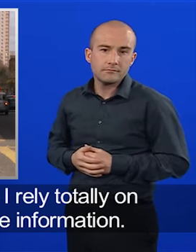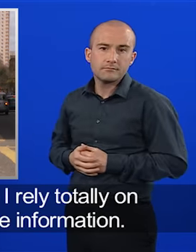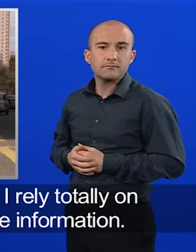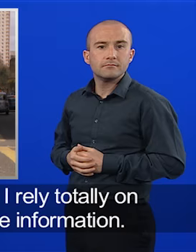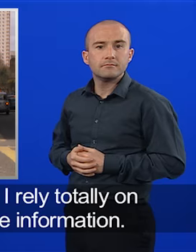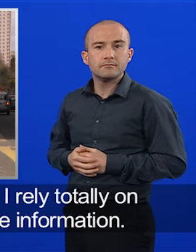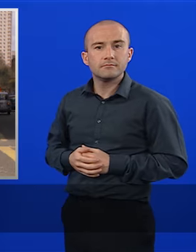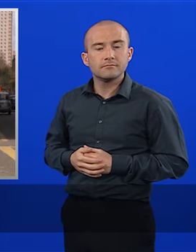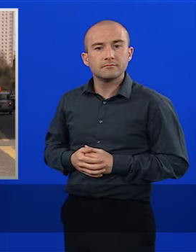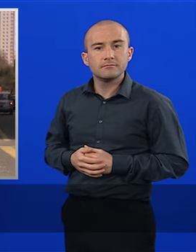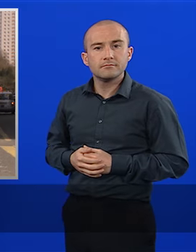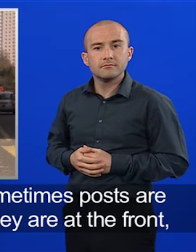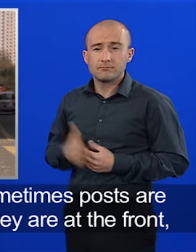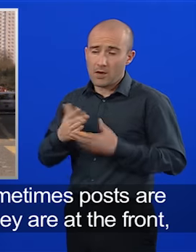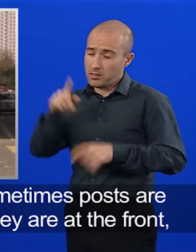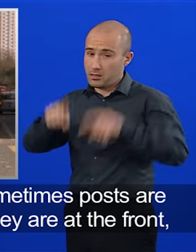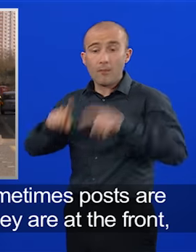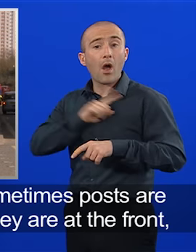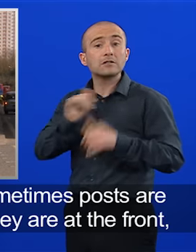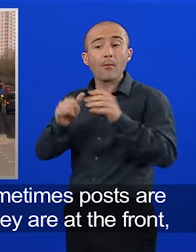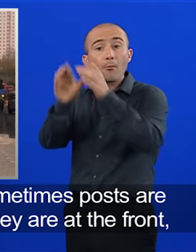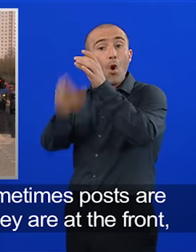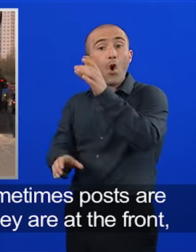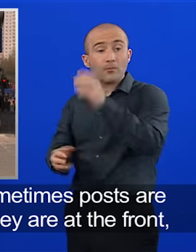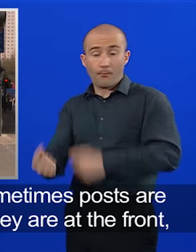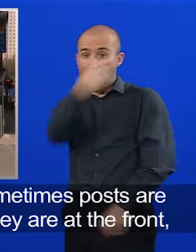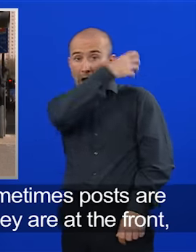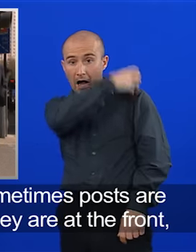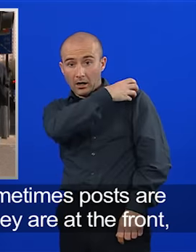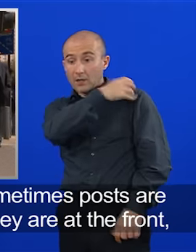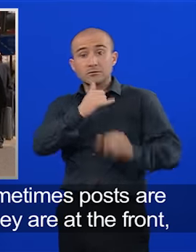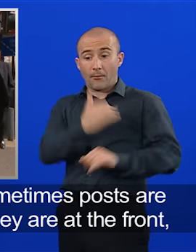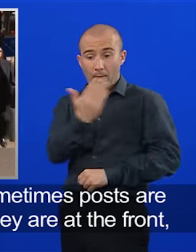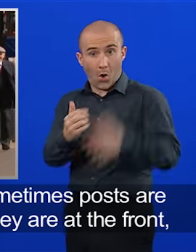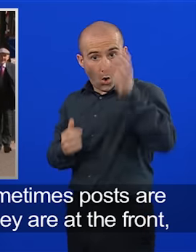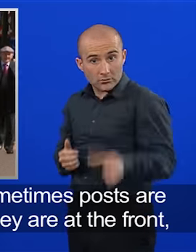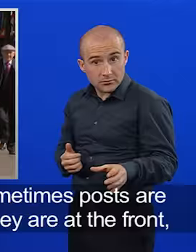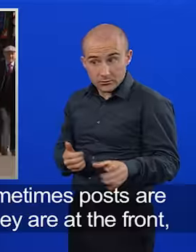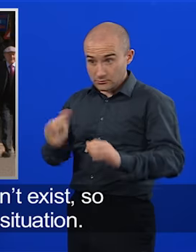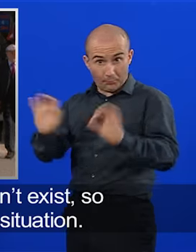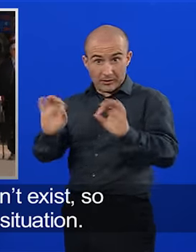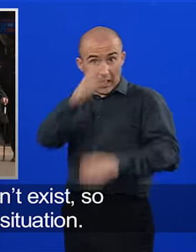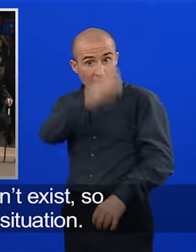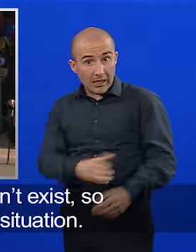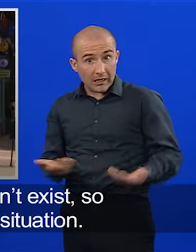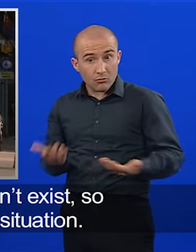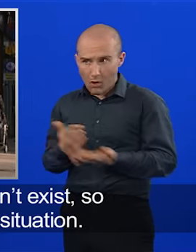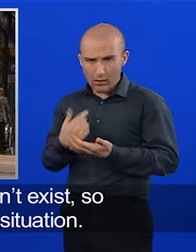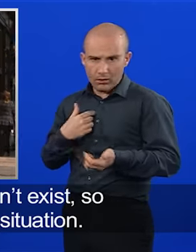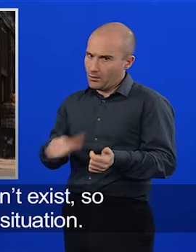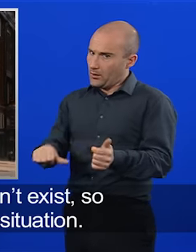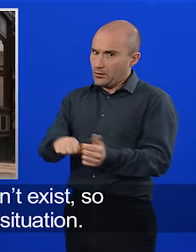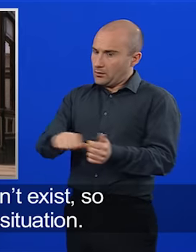tactile information. They are so variable. Sometimes posts are at the back, sometimes they're at the front, sometimes they don't